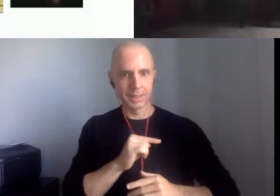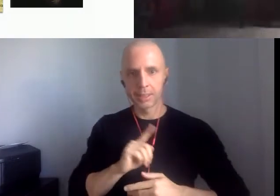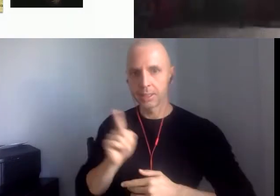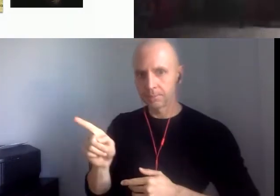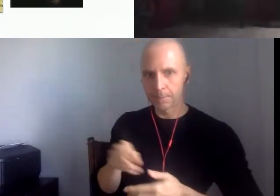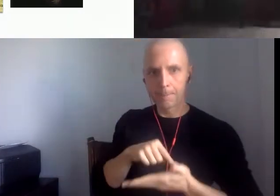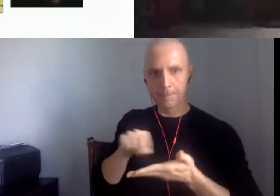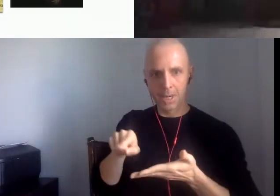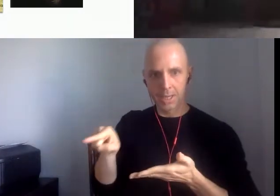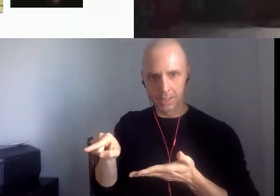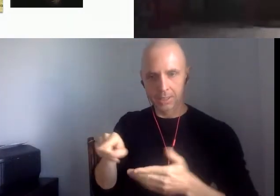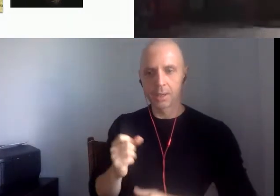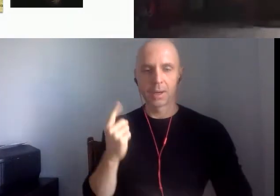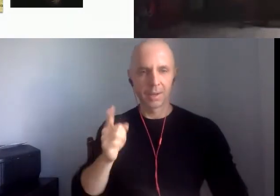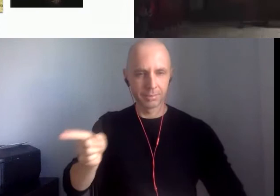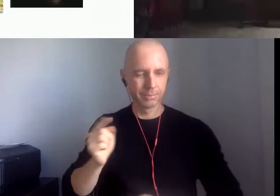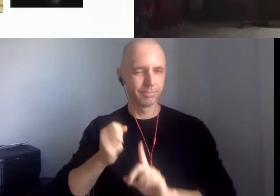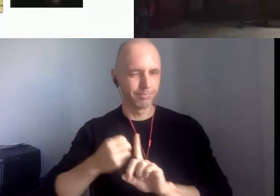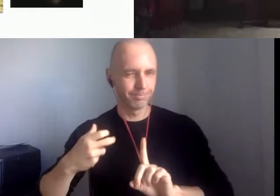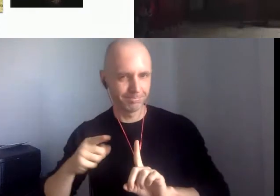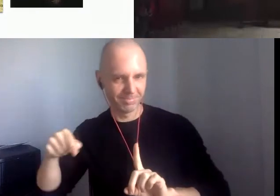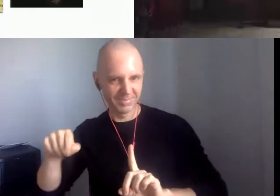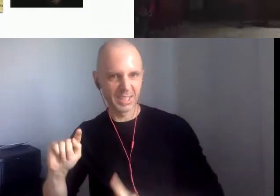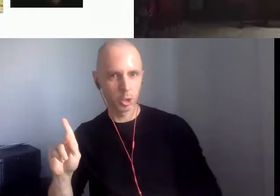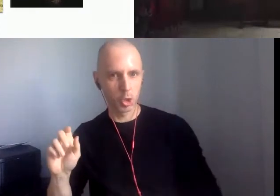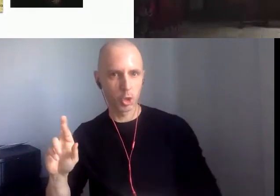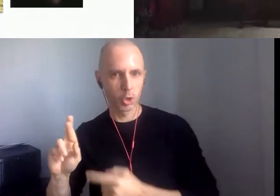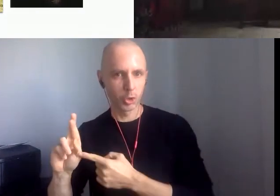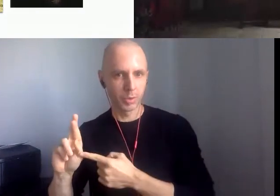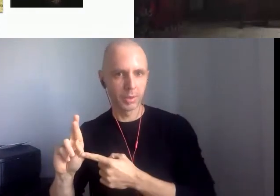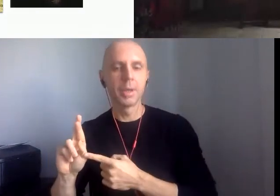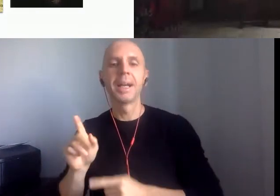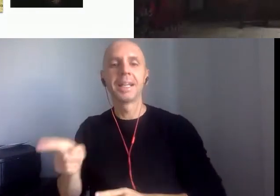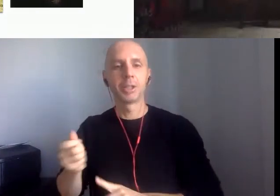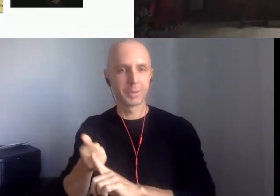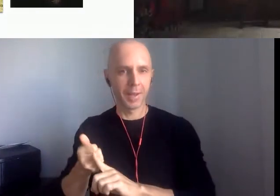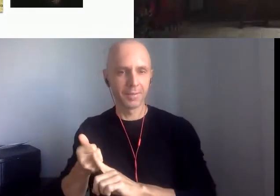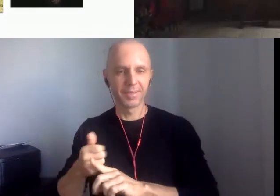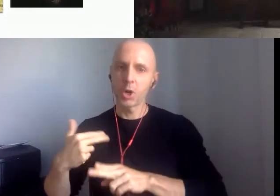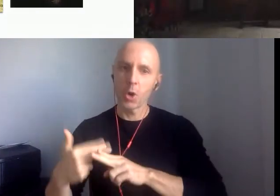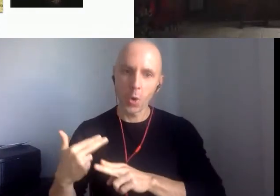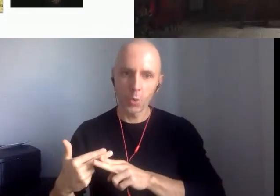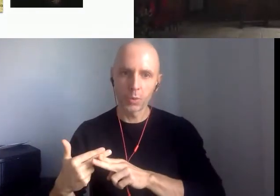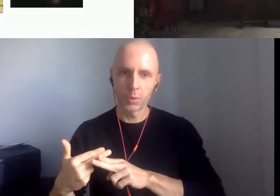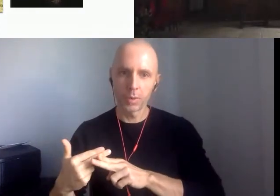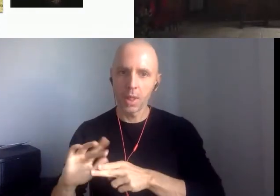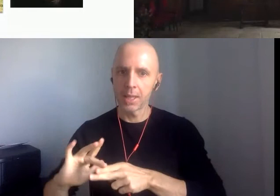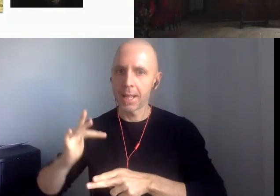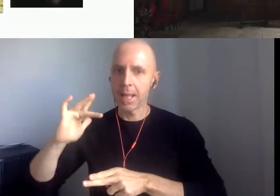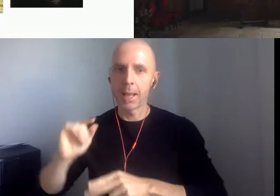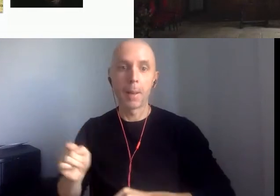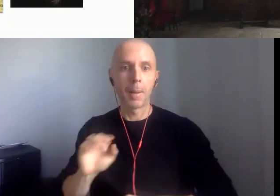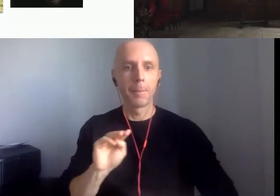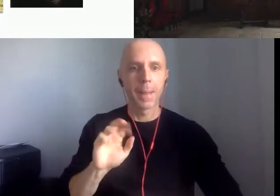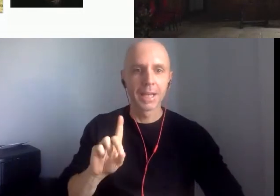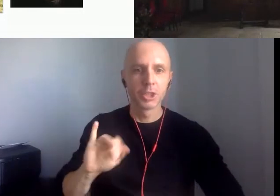as Mad Jack Fuller because he was very eccentric. And the image you can see in the center is actually his mausoleum where he's buried.